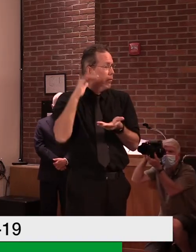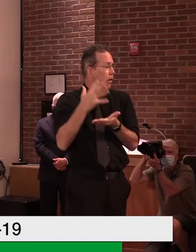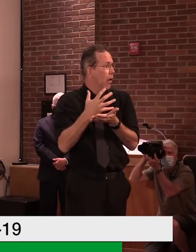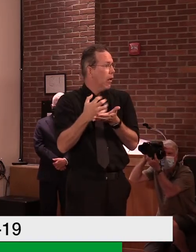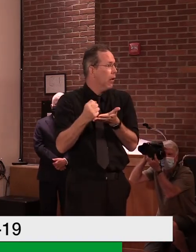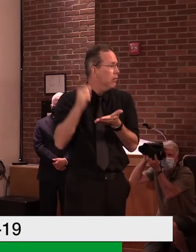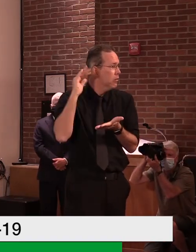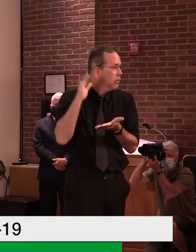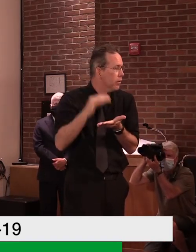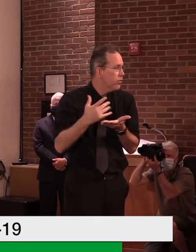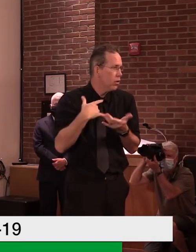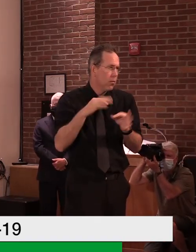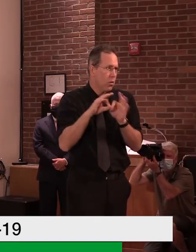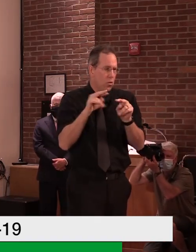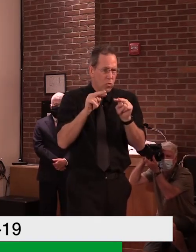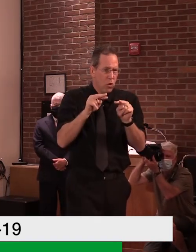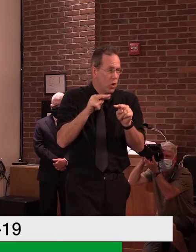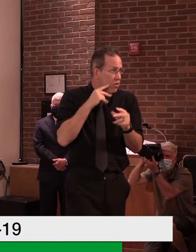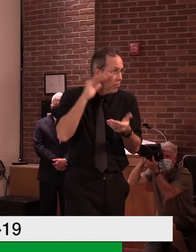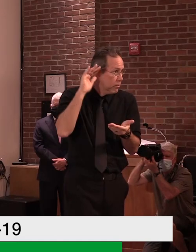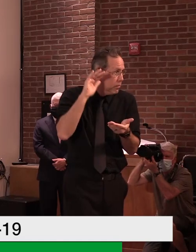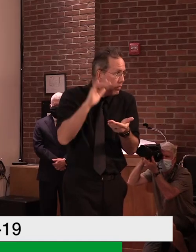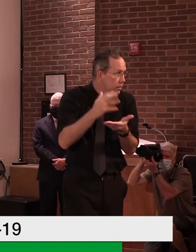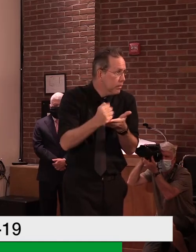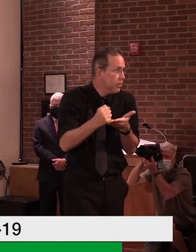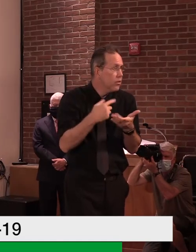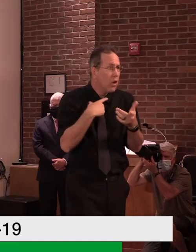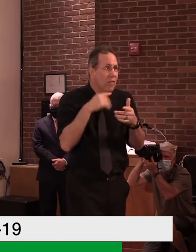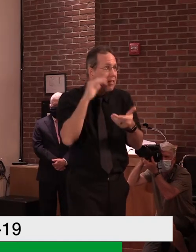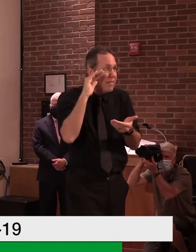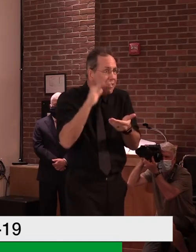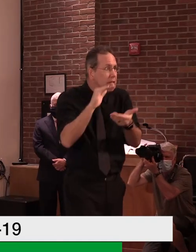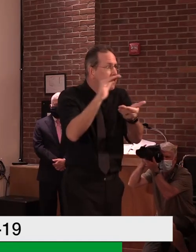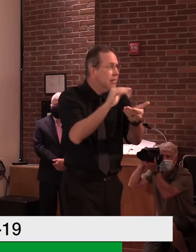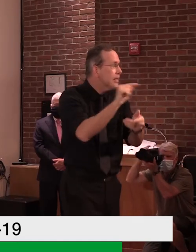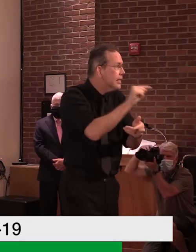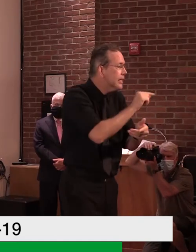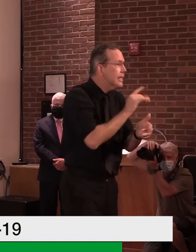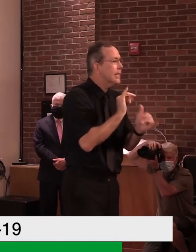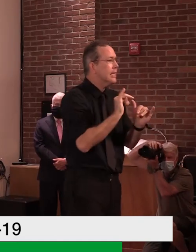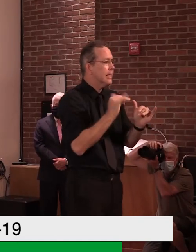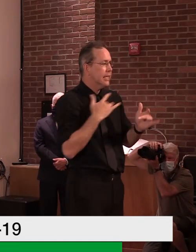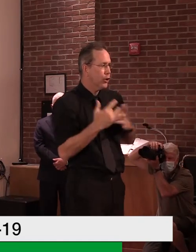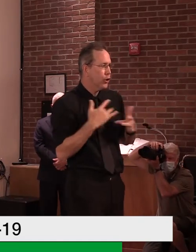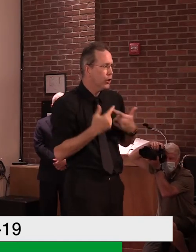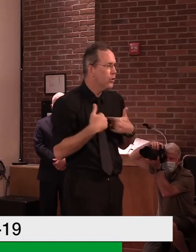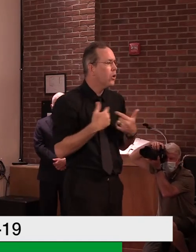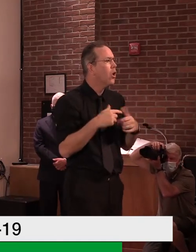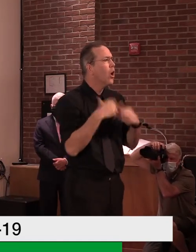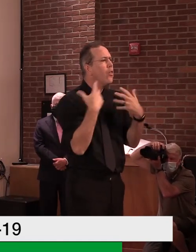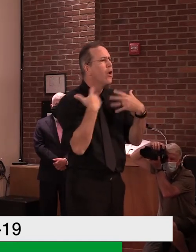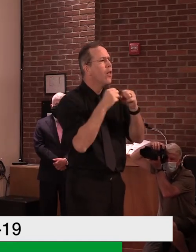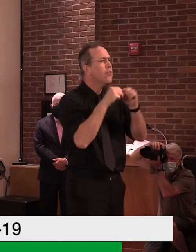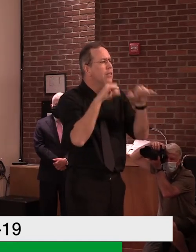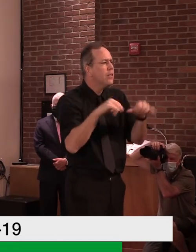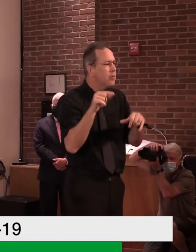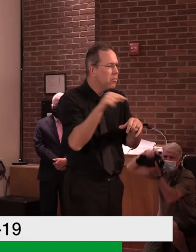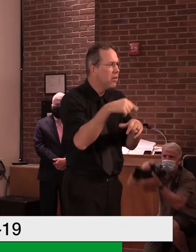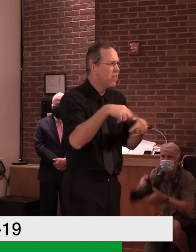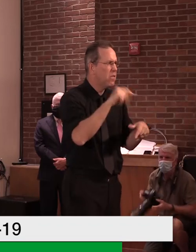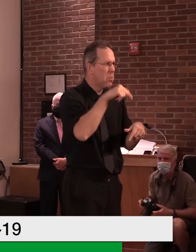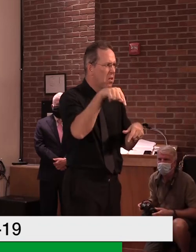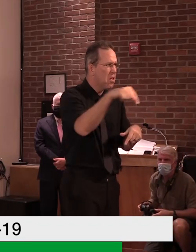now, and working across the state with our partners in healthcare systems, with our partners who are